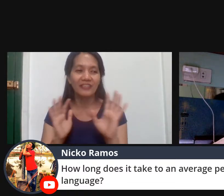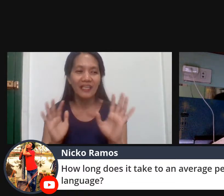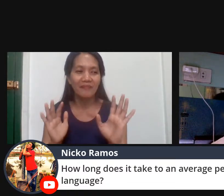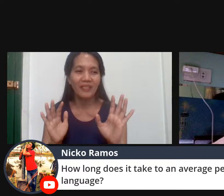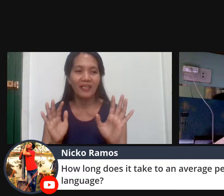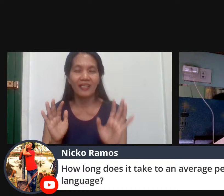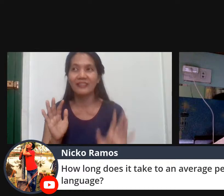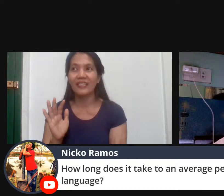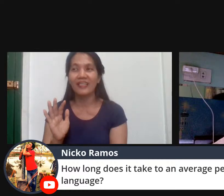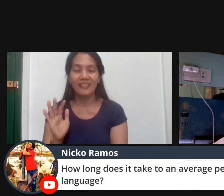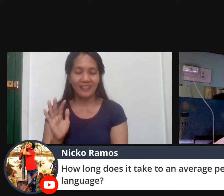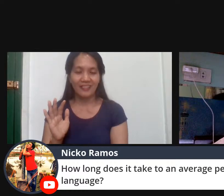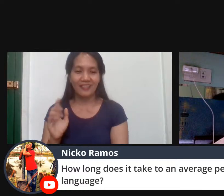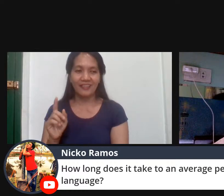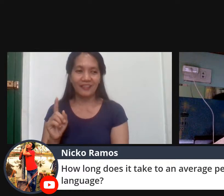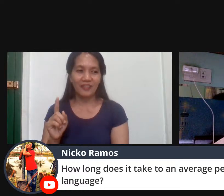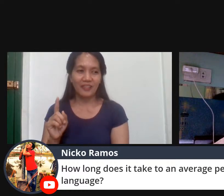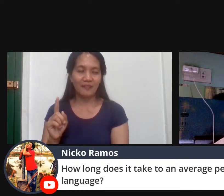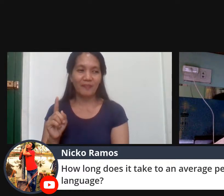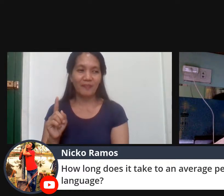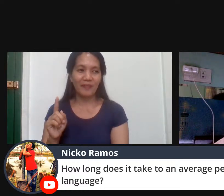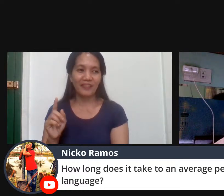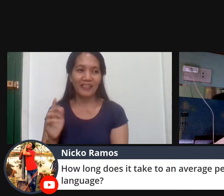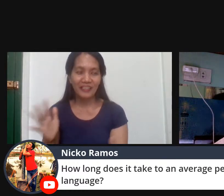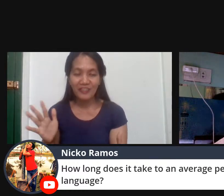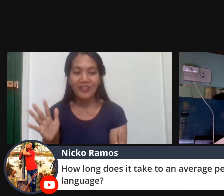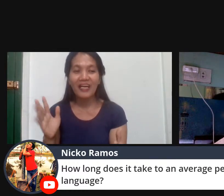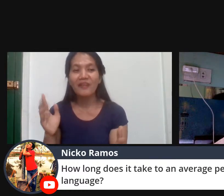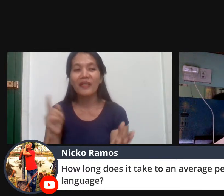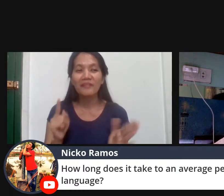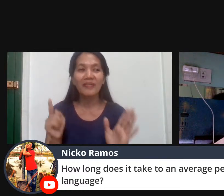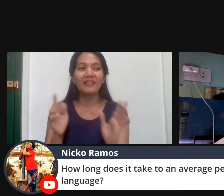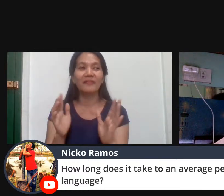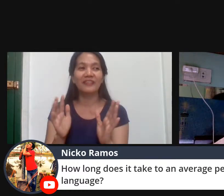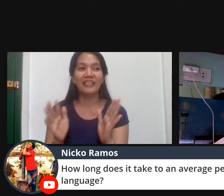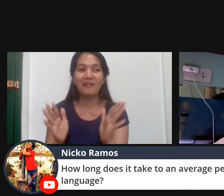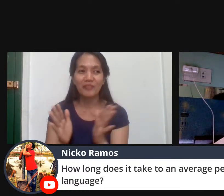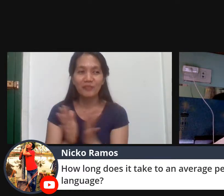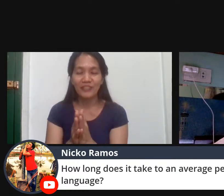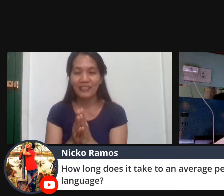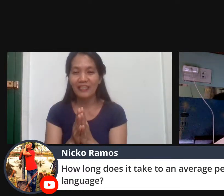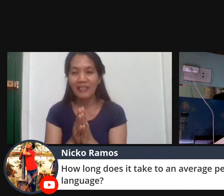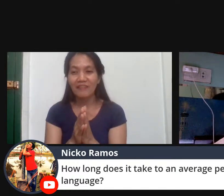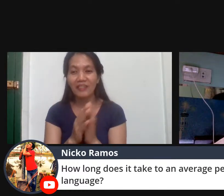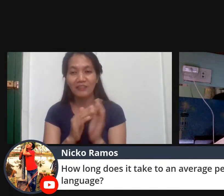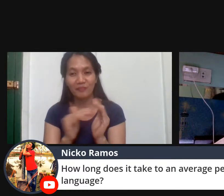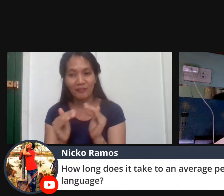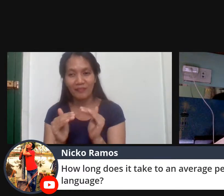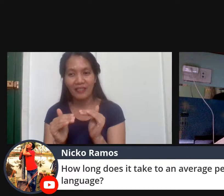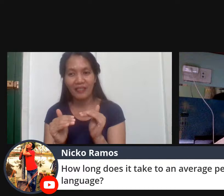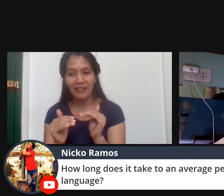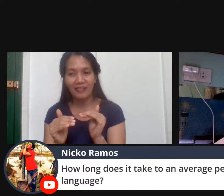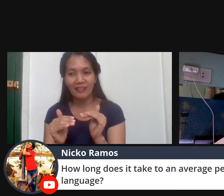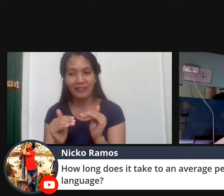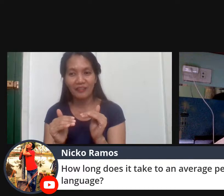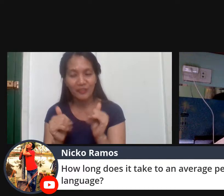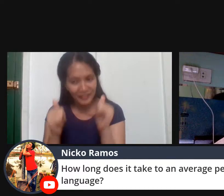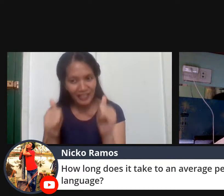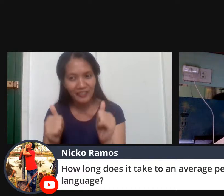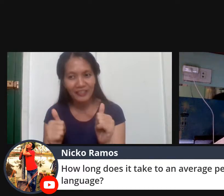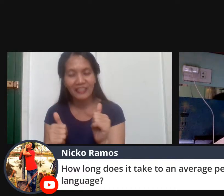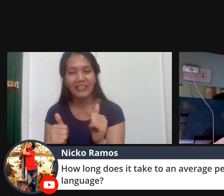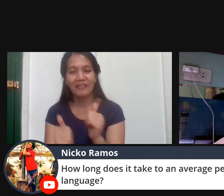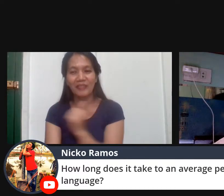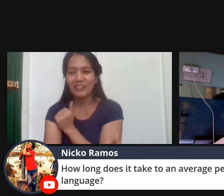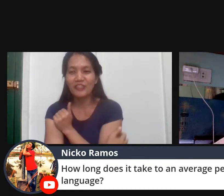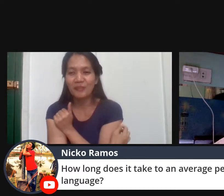specific time na kasi pag ganito ka, 1 month, tinapos mo isang level, good